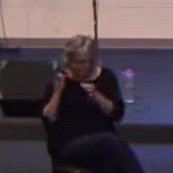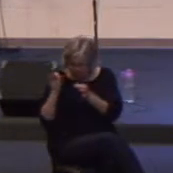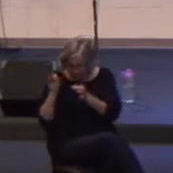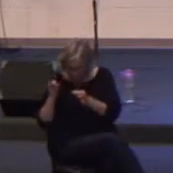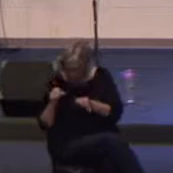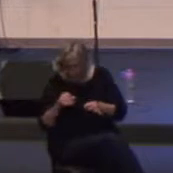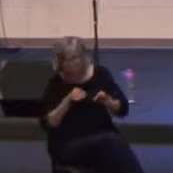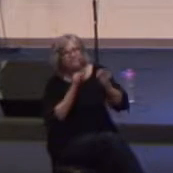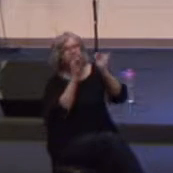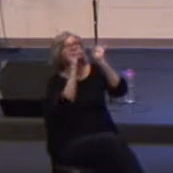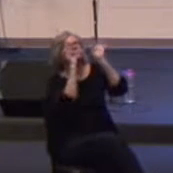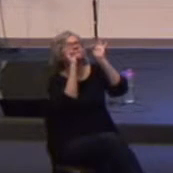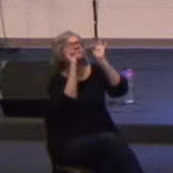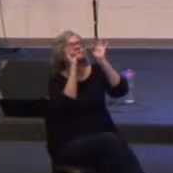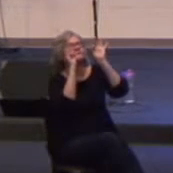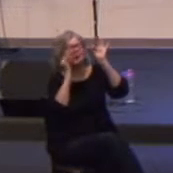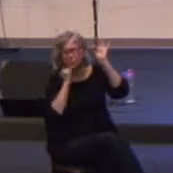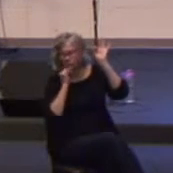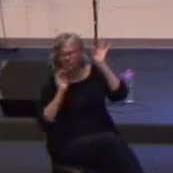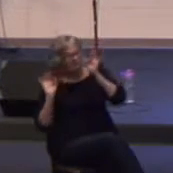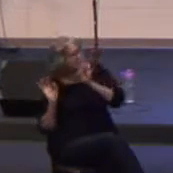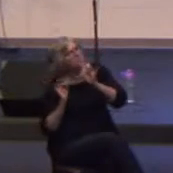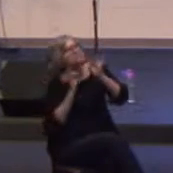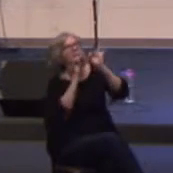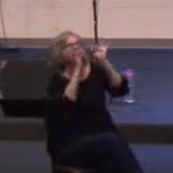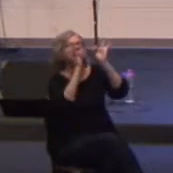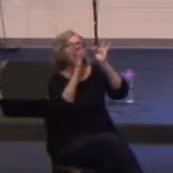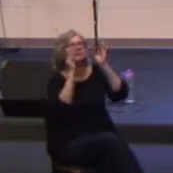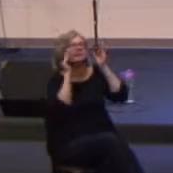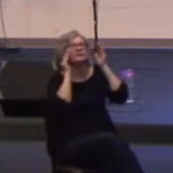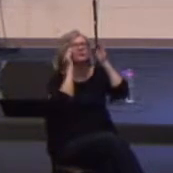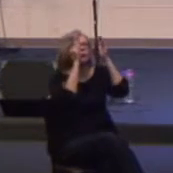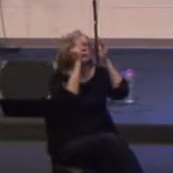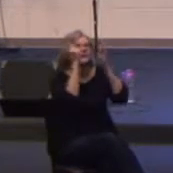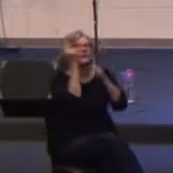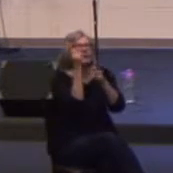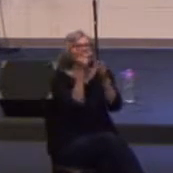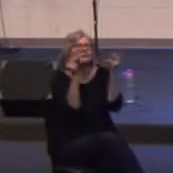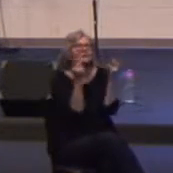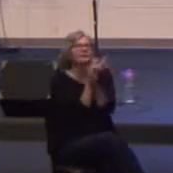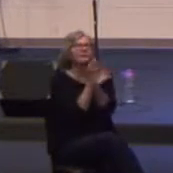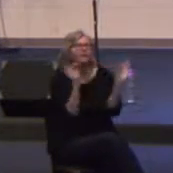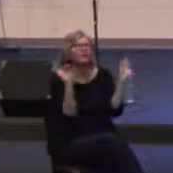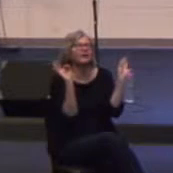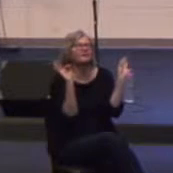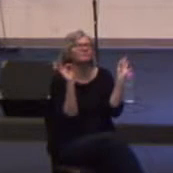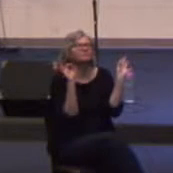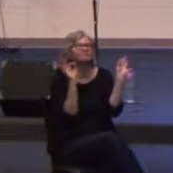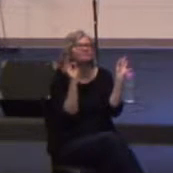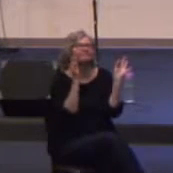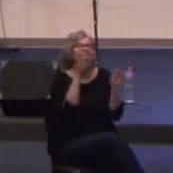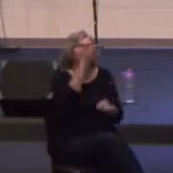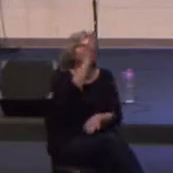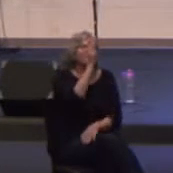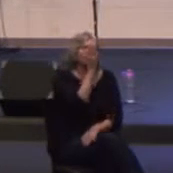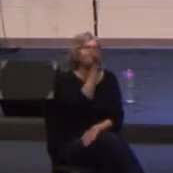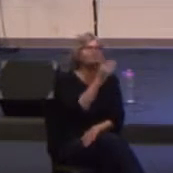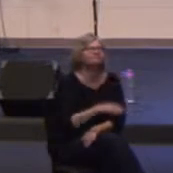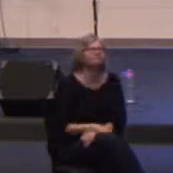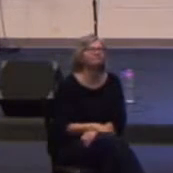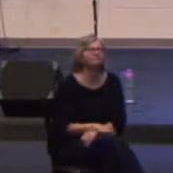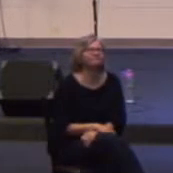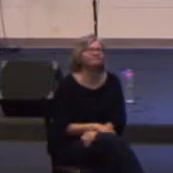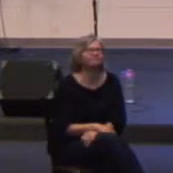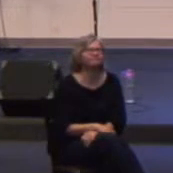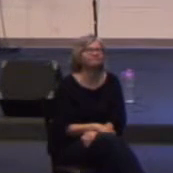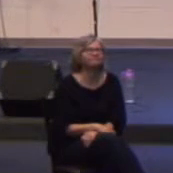keep it fixed on the only source of freedom that you will find, your God? As the worship team comes